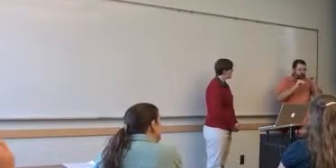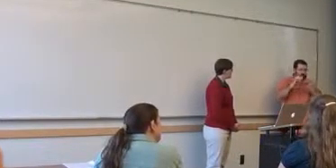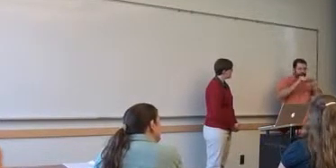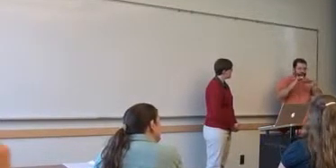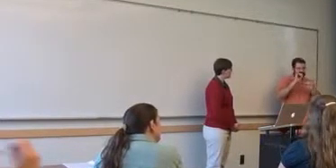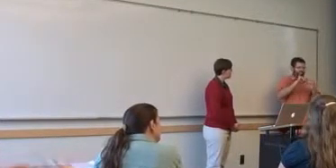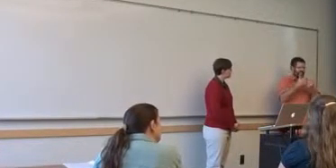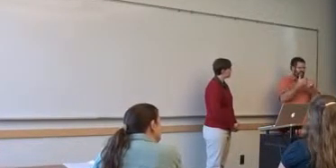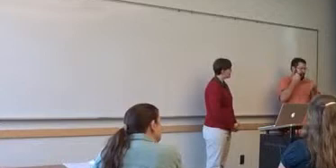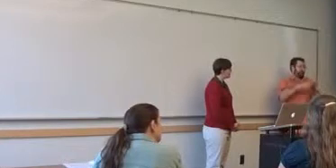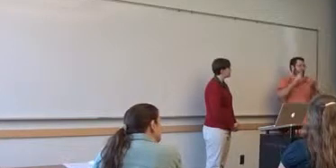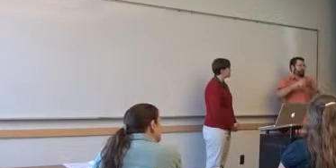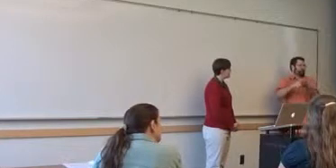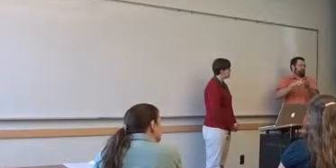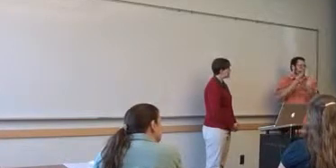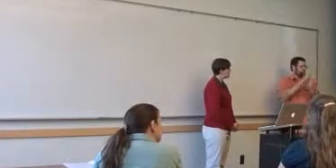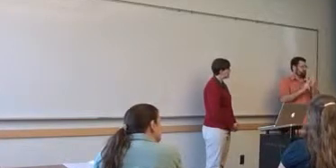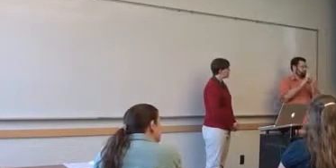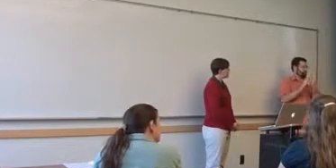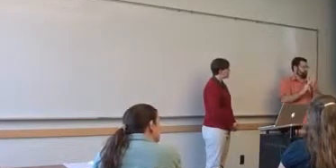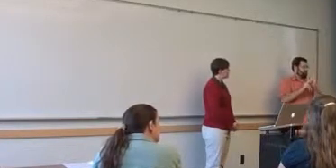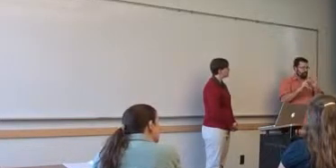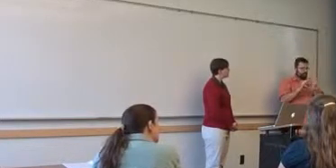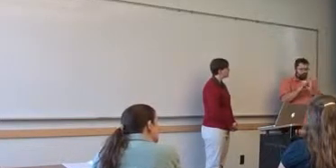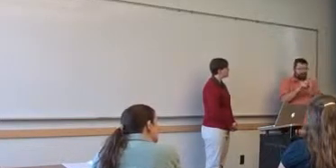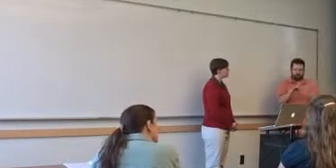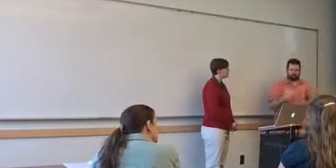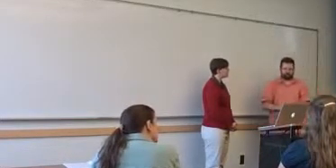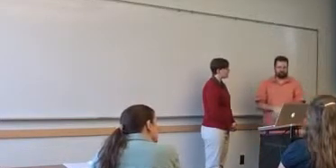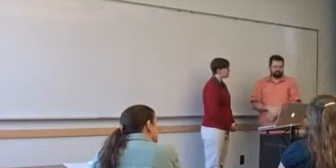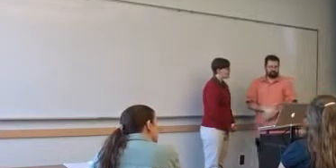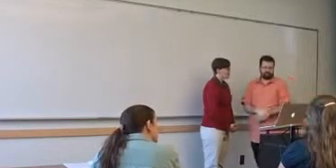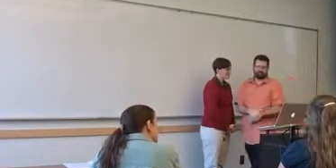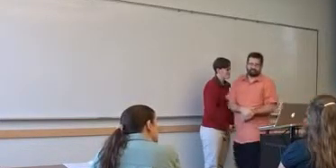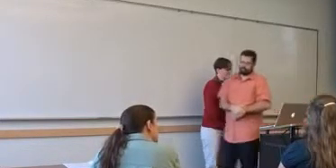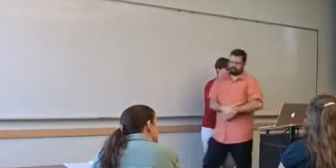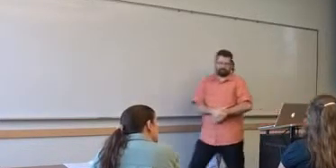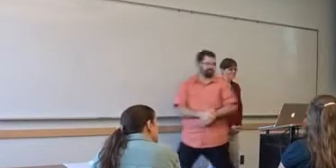could study it more specifically because he'd start noticing the rules for things because he could document it.